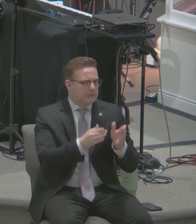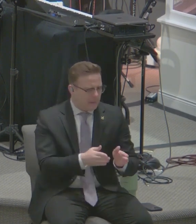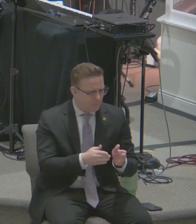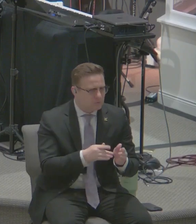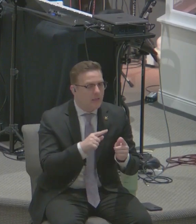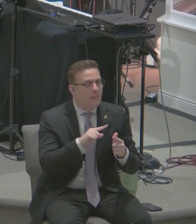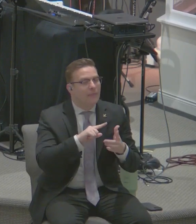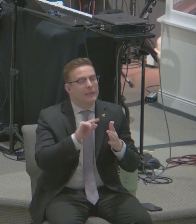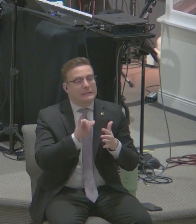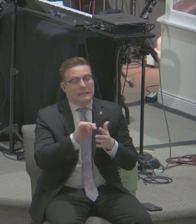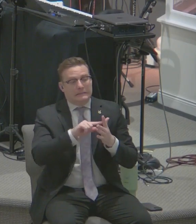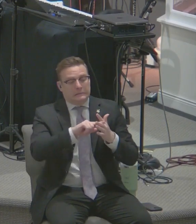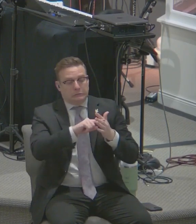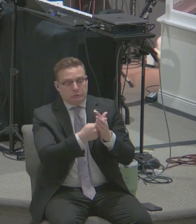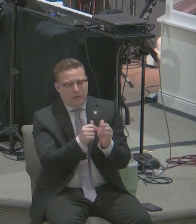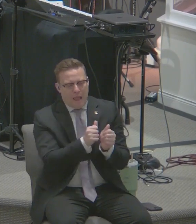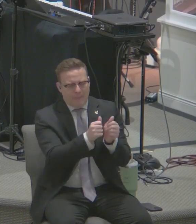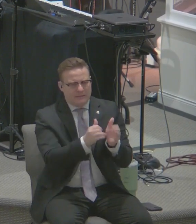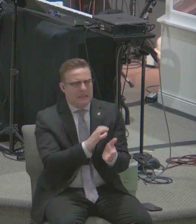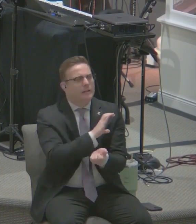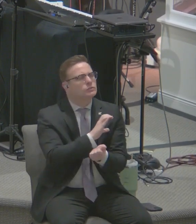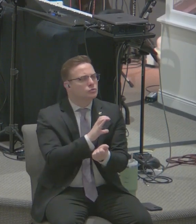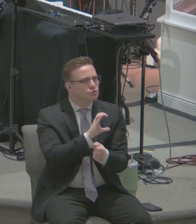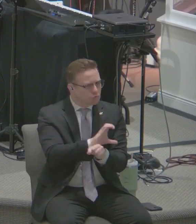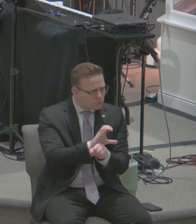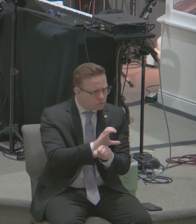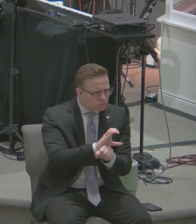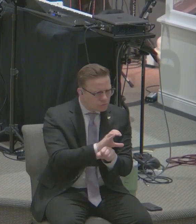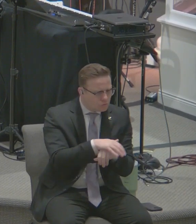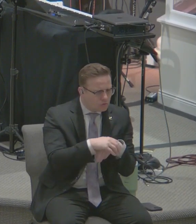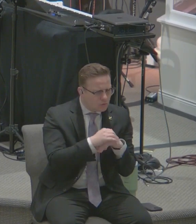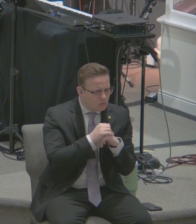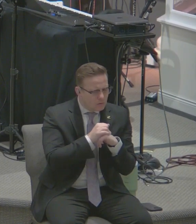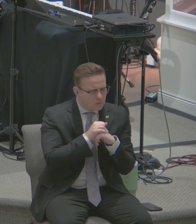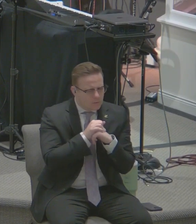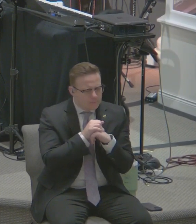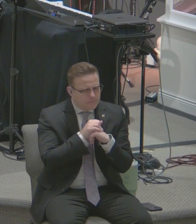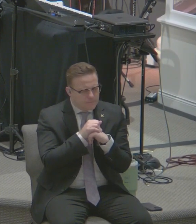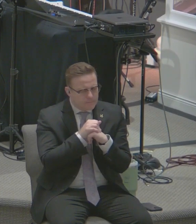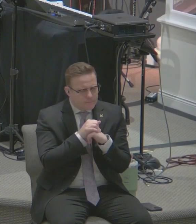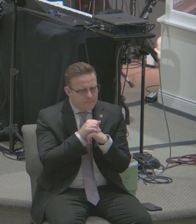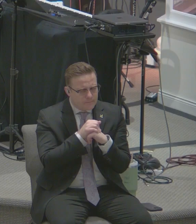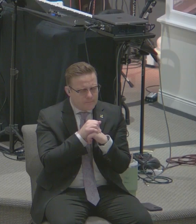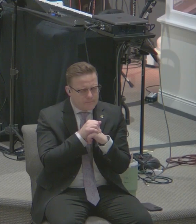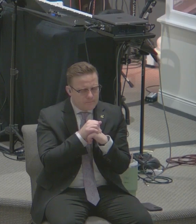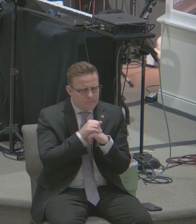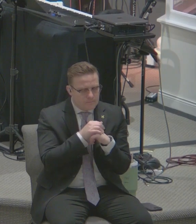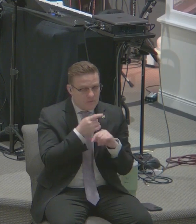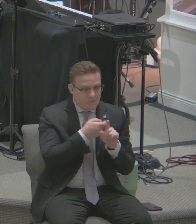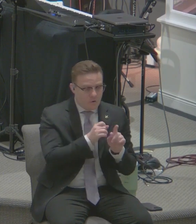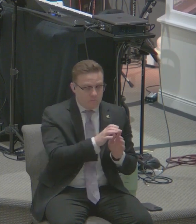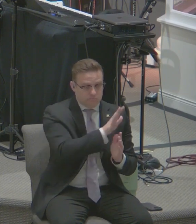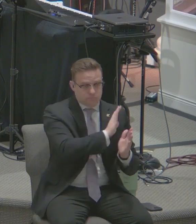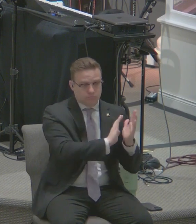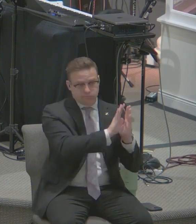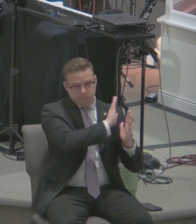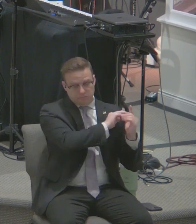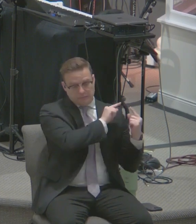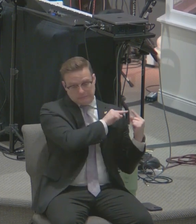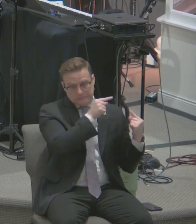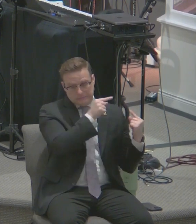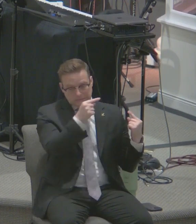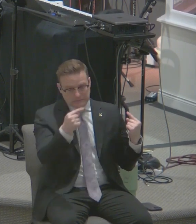the Apostolic Church, all the way up to the great men and women who lead the Church of God today, God